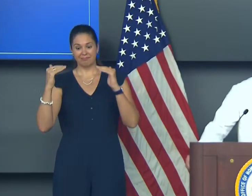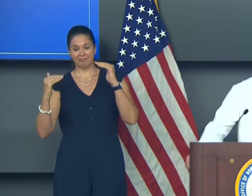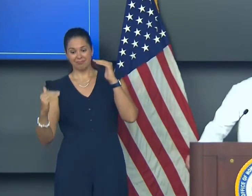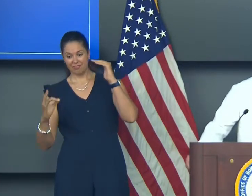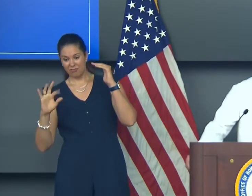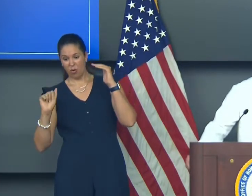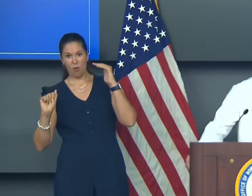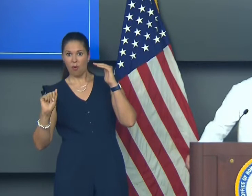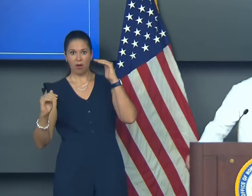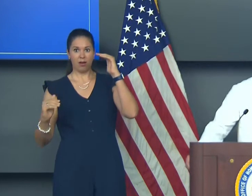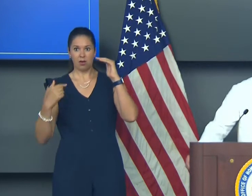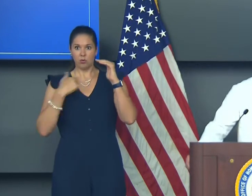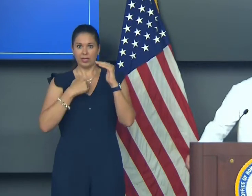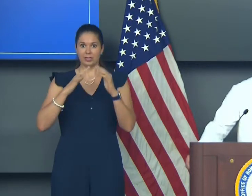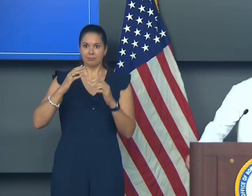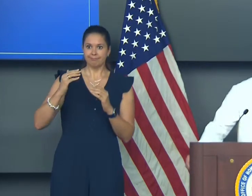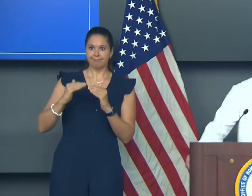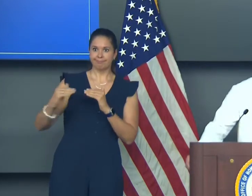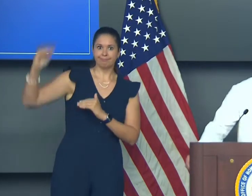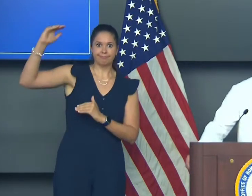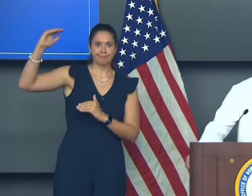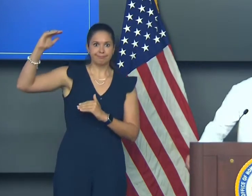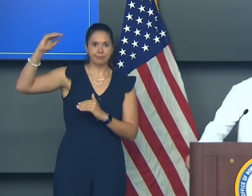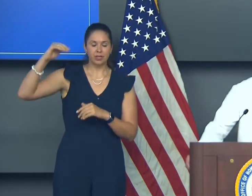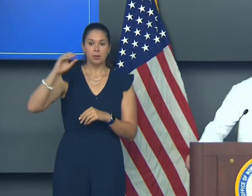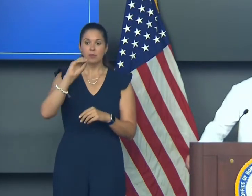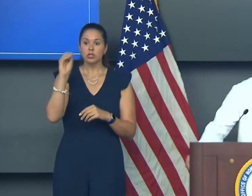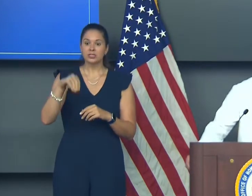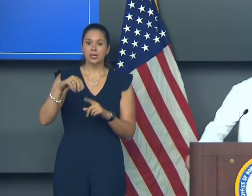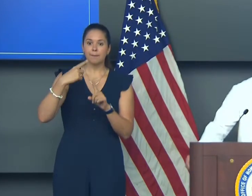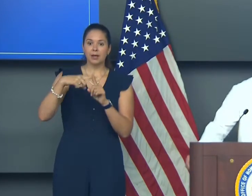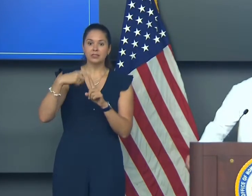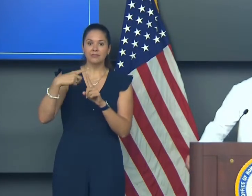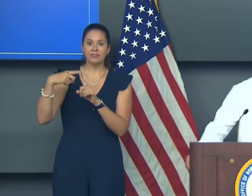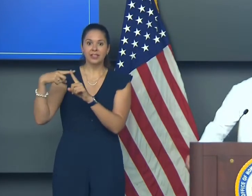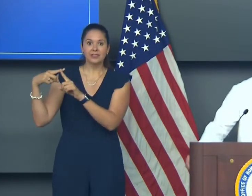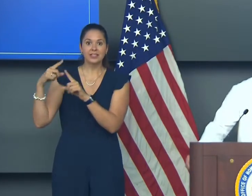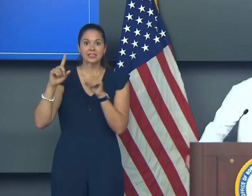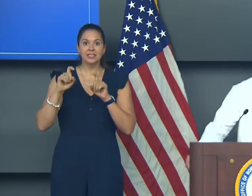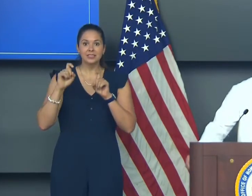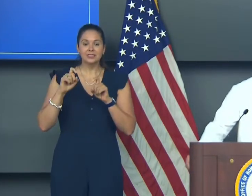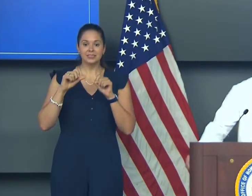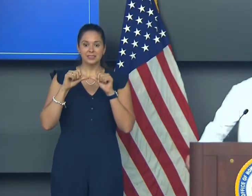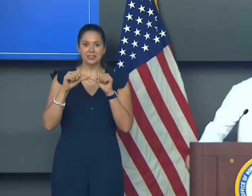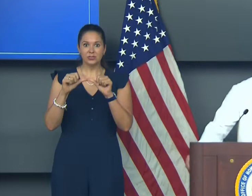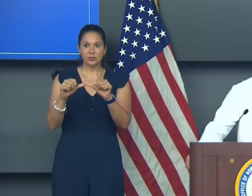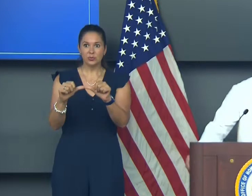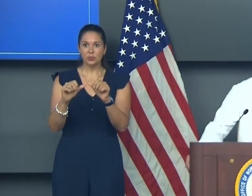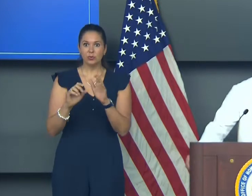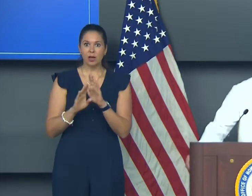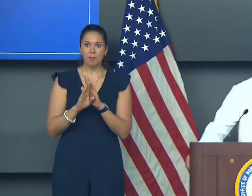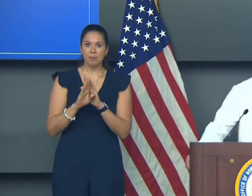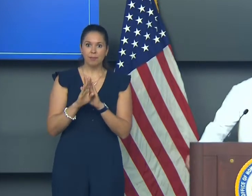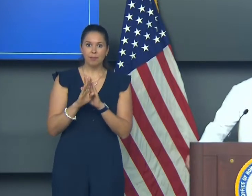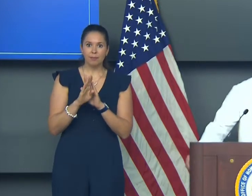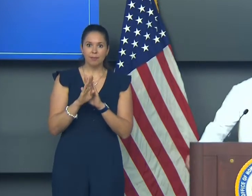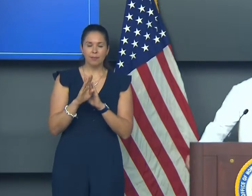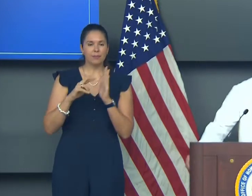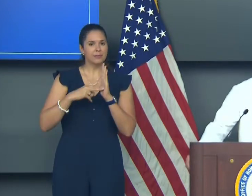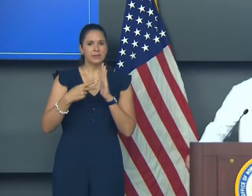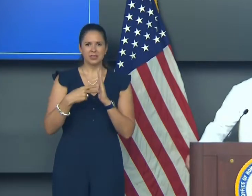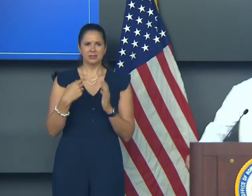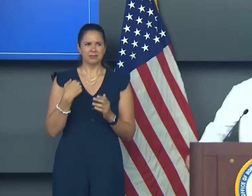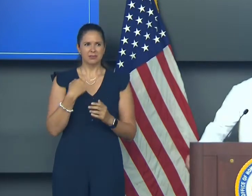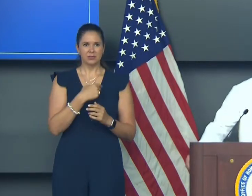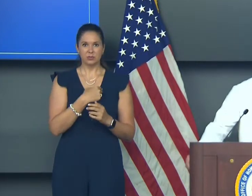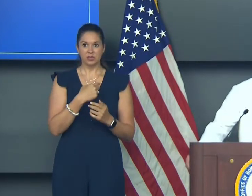Florida. With a percent positivity on our test that continues to go up, meaning we have no